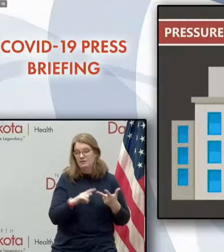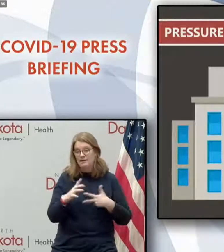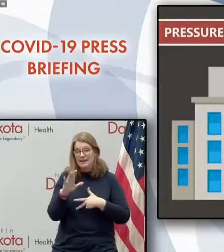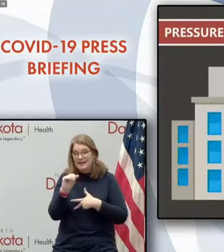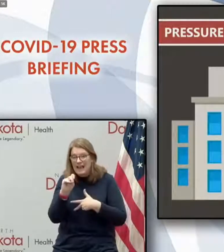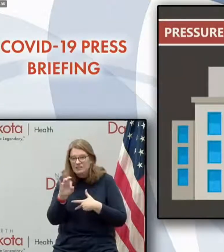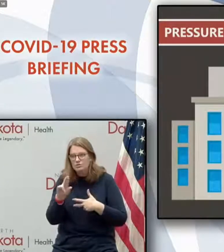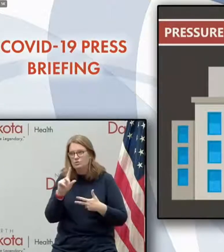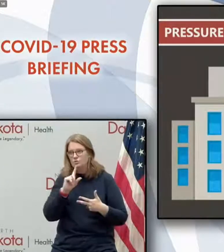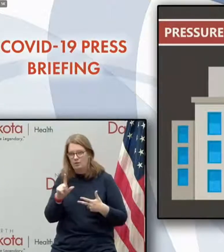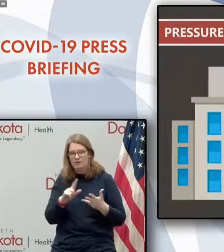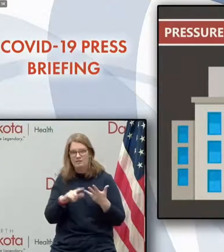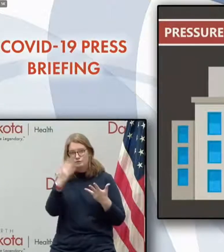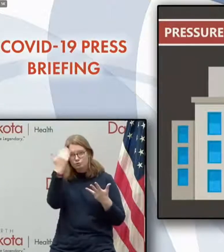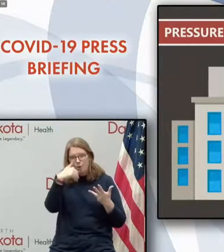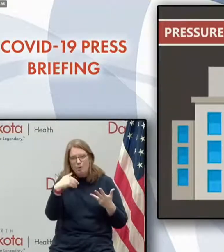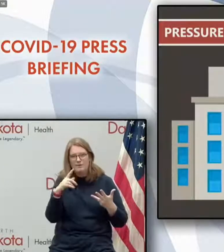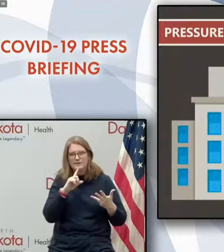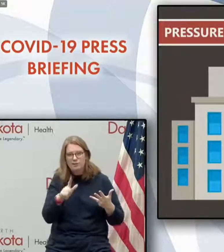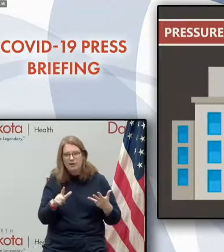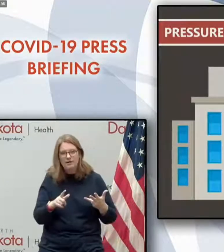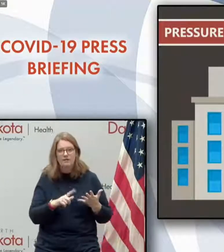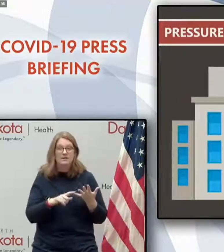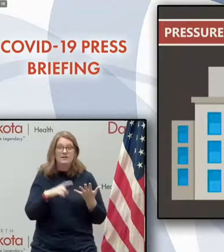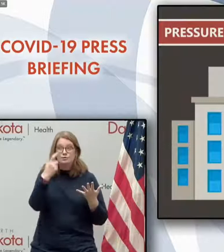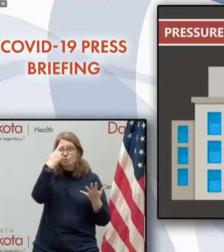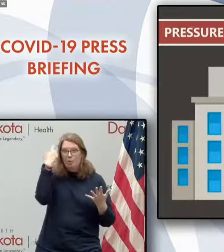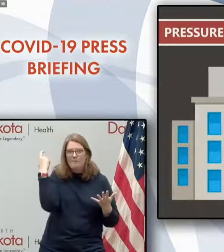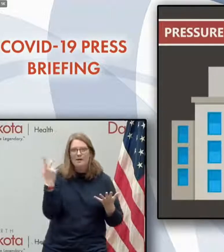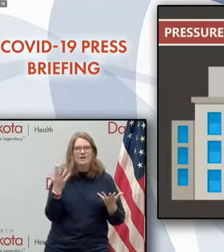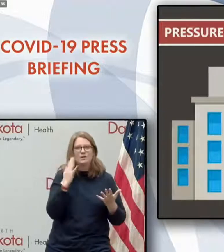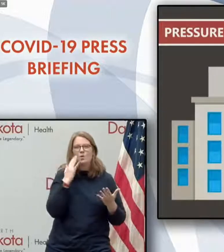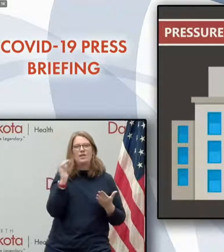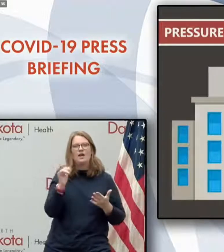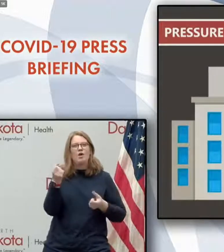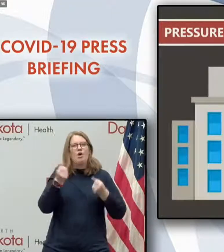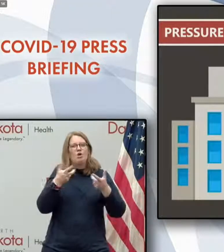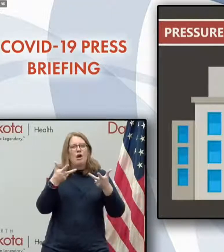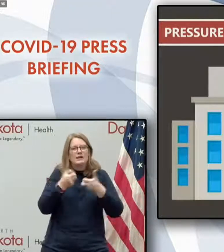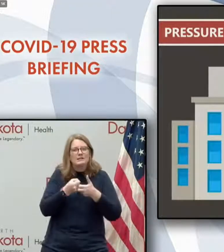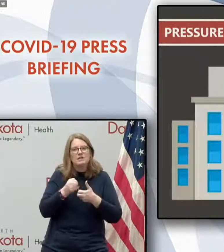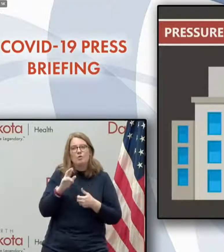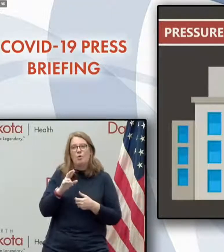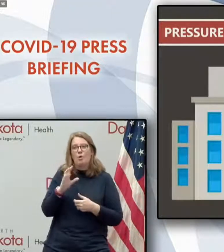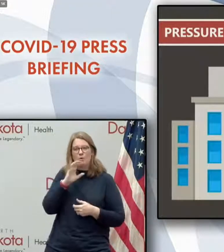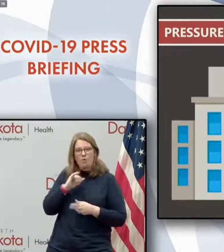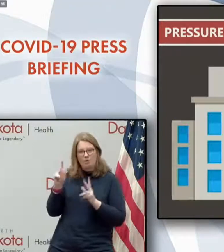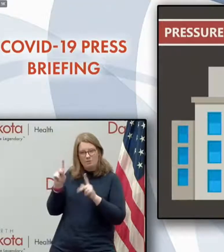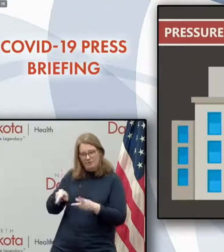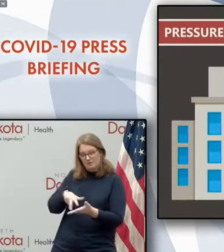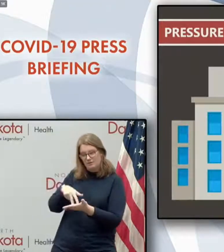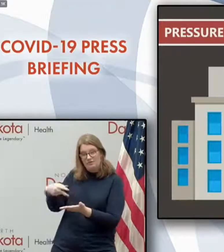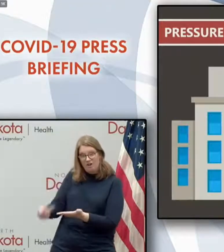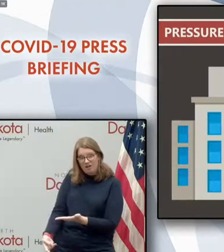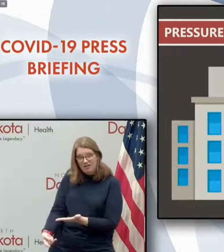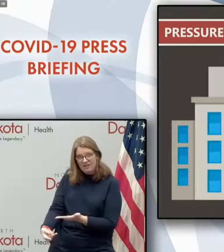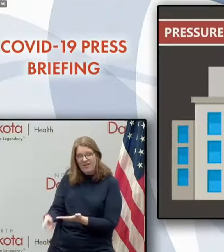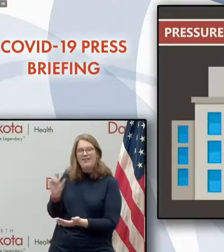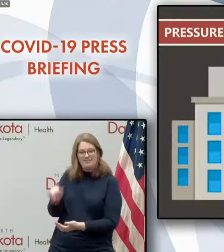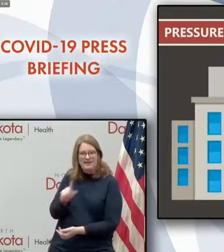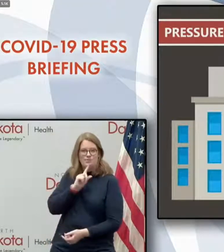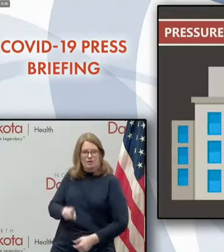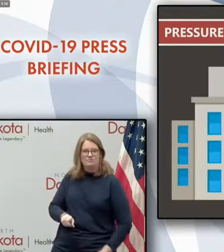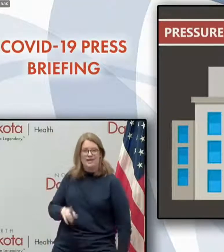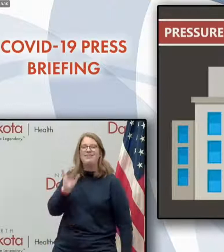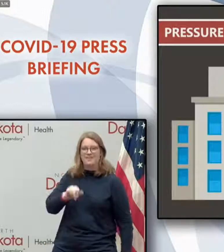stroke is real, trauma related, whether it's car accidents or just an elderly person falling, all those things are real. And it's the reason